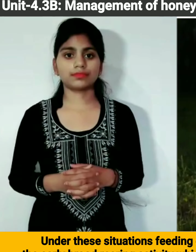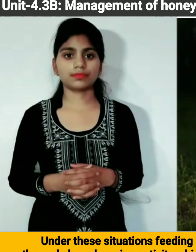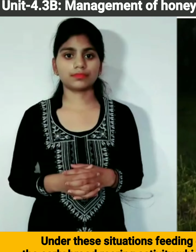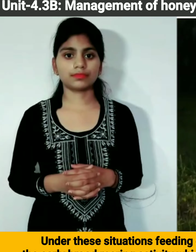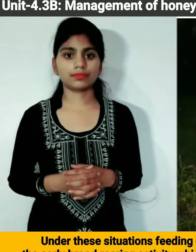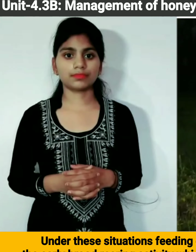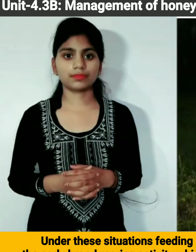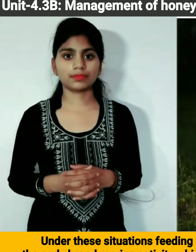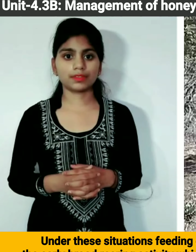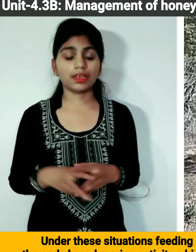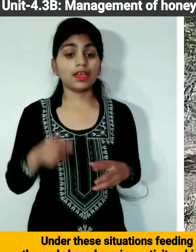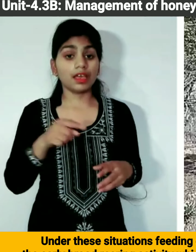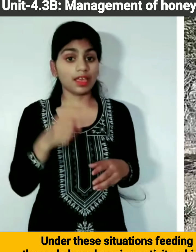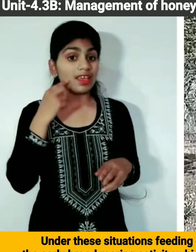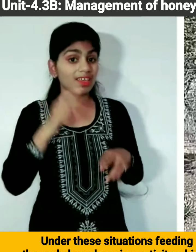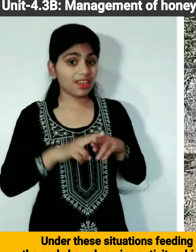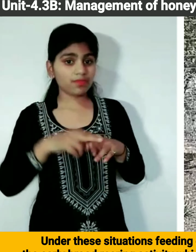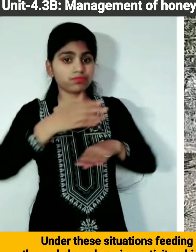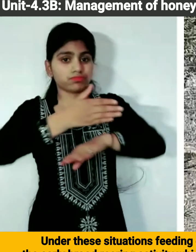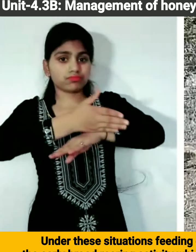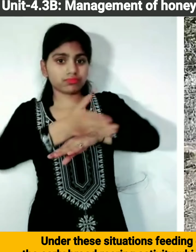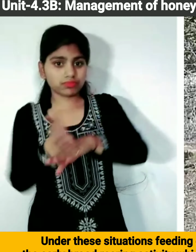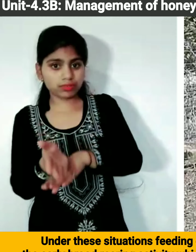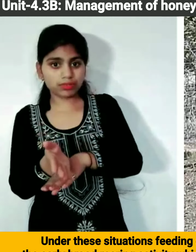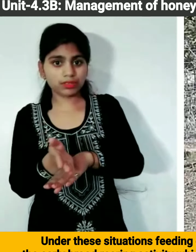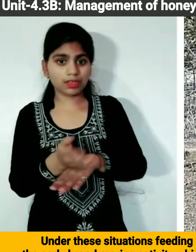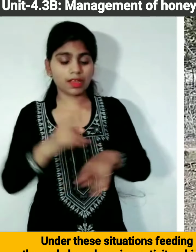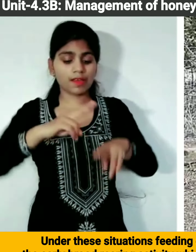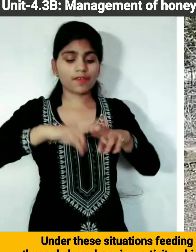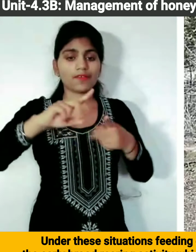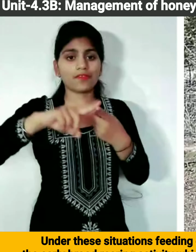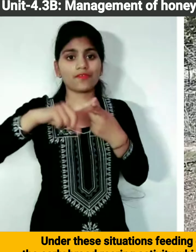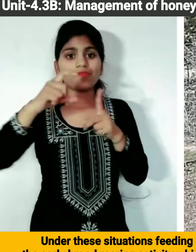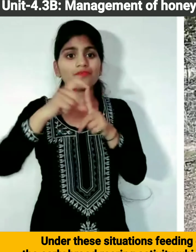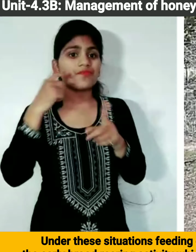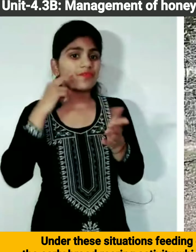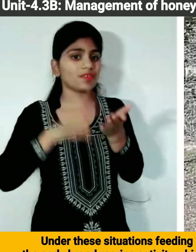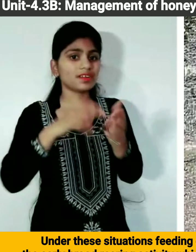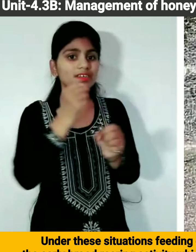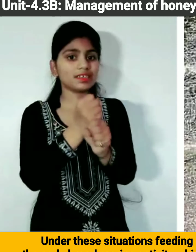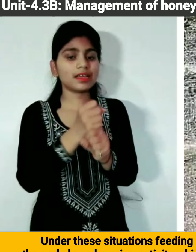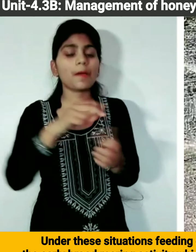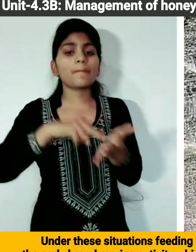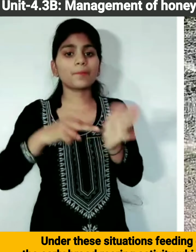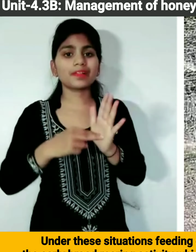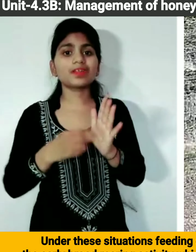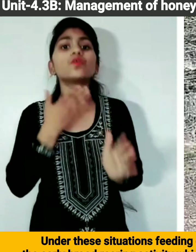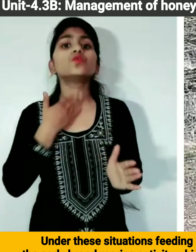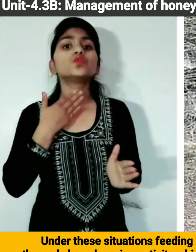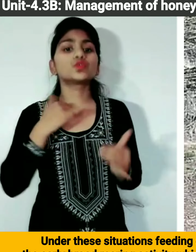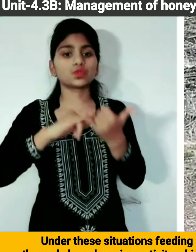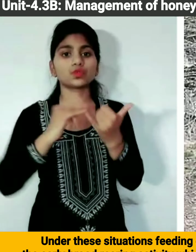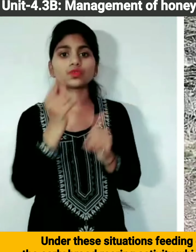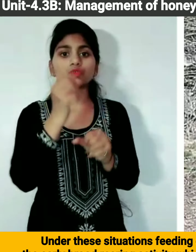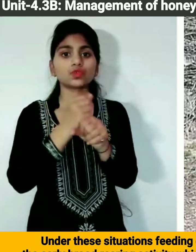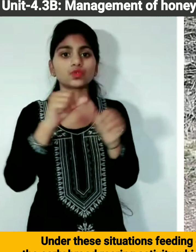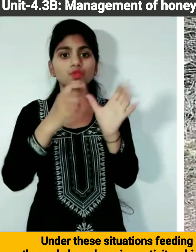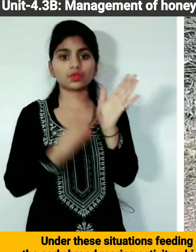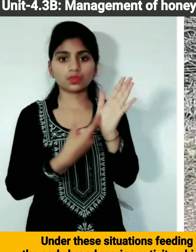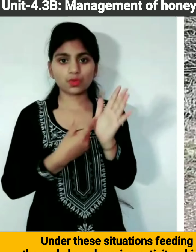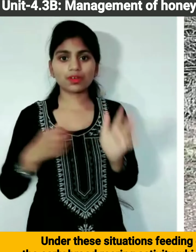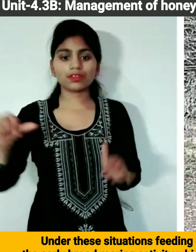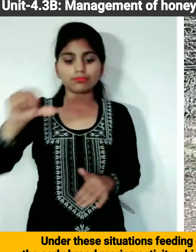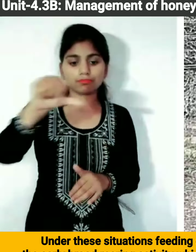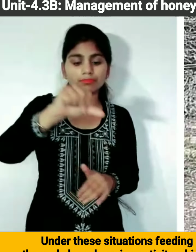Under these situations, feeding of sugar syrup becomes imperative in order